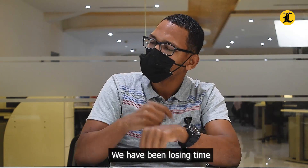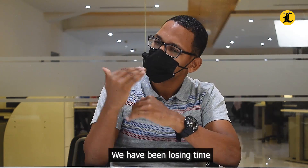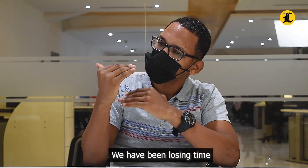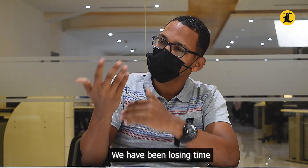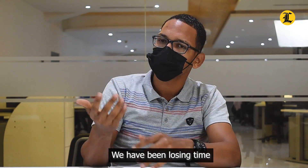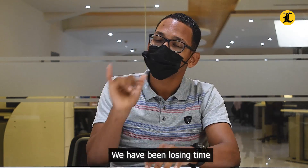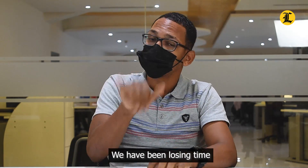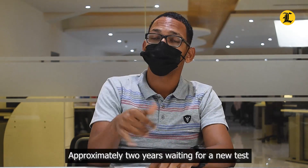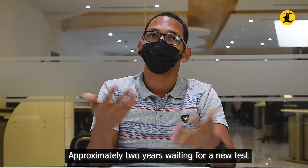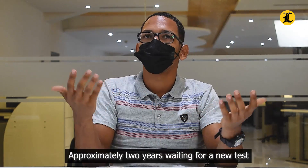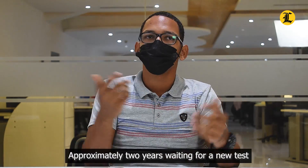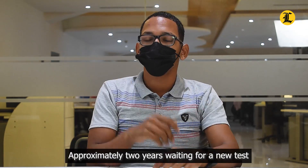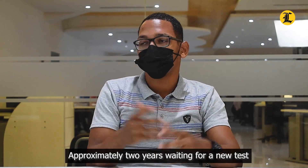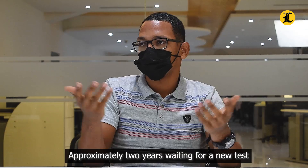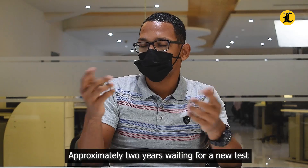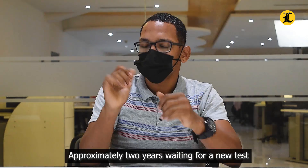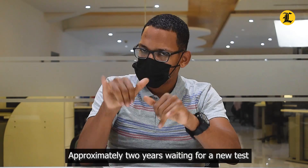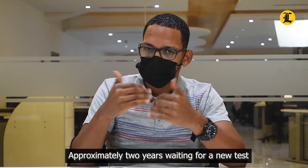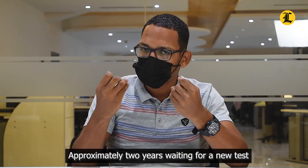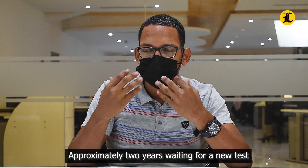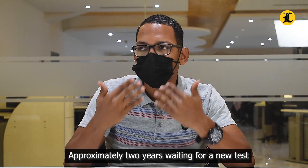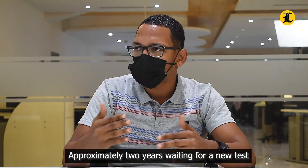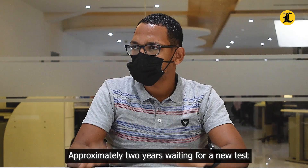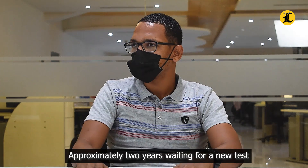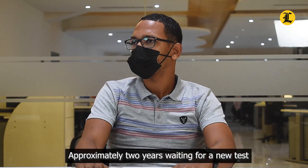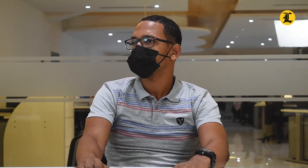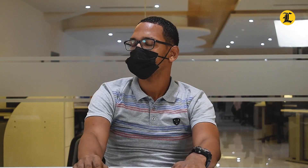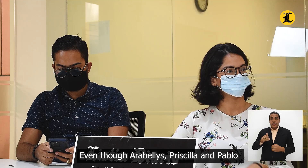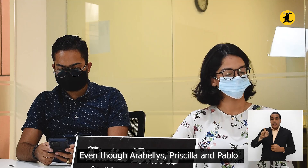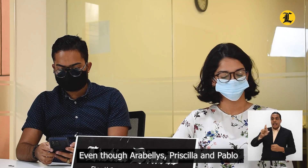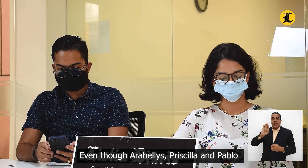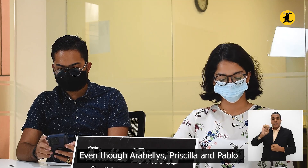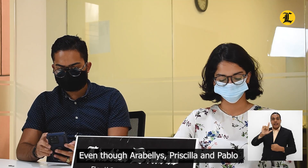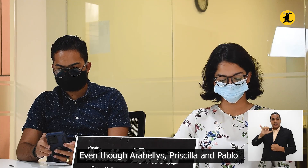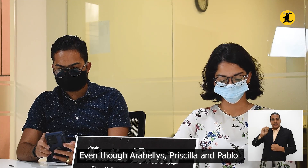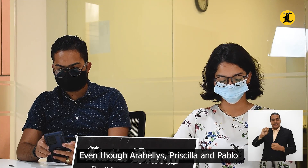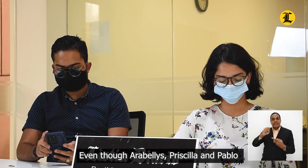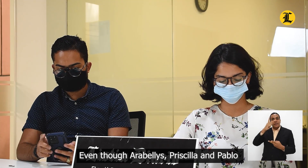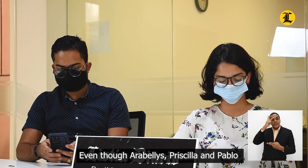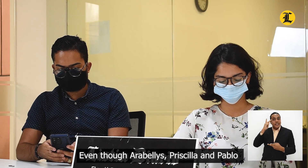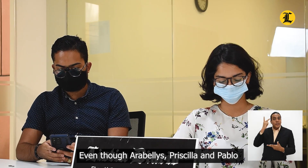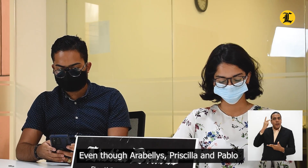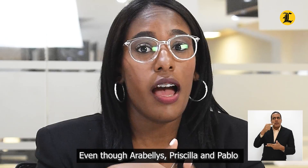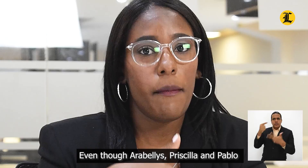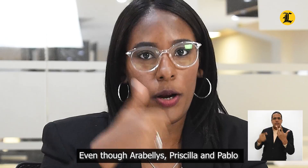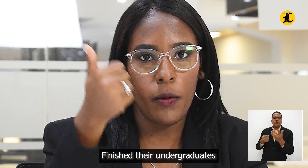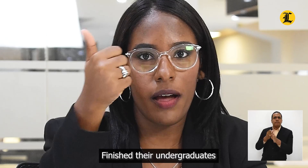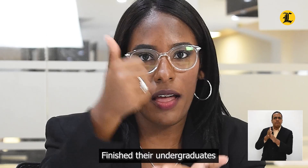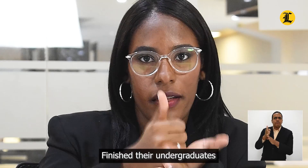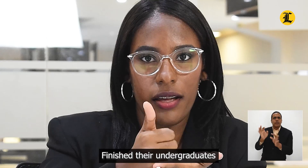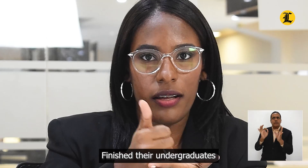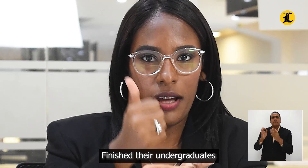time. We have been losing time, approximately 2 years waiting for a new test. Even though Arabelis, Priscilla, and